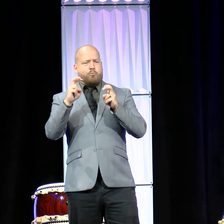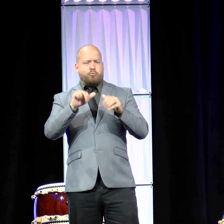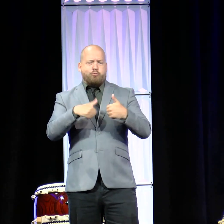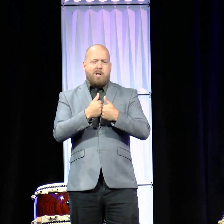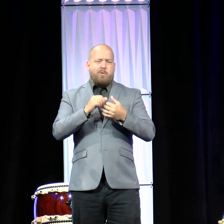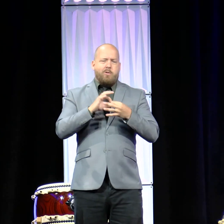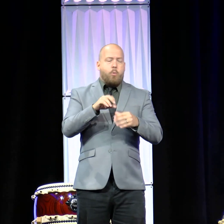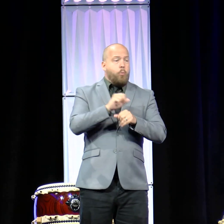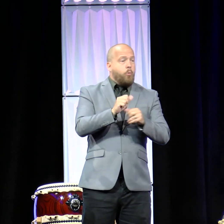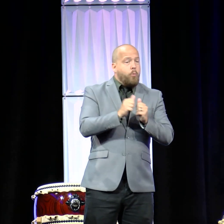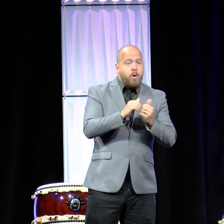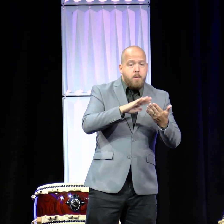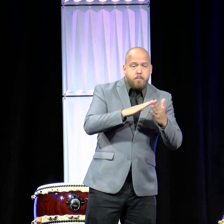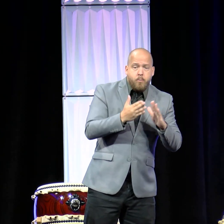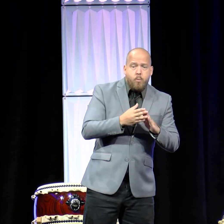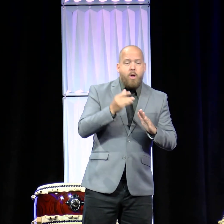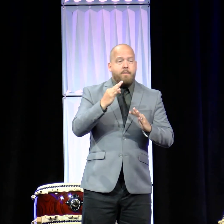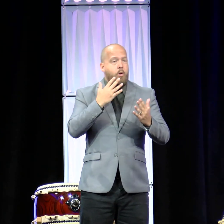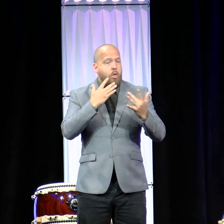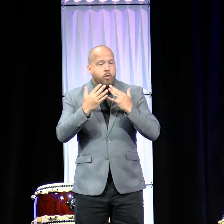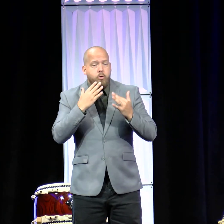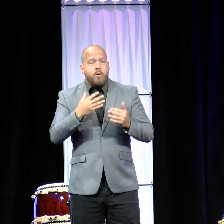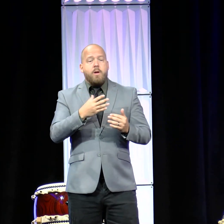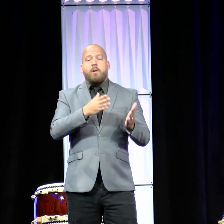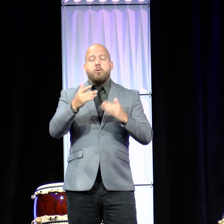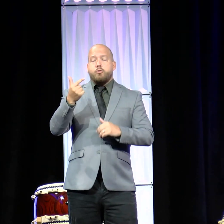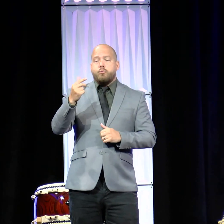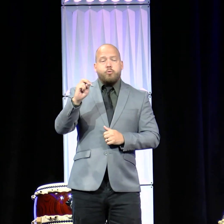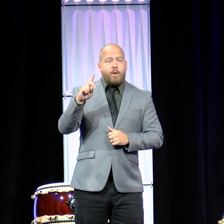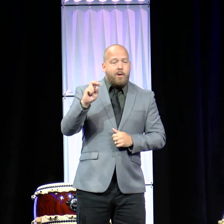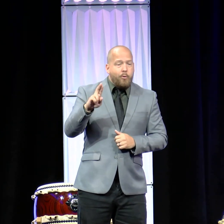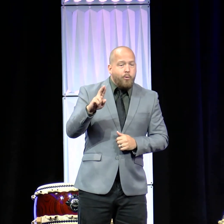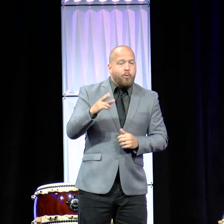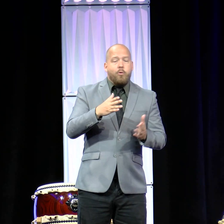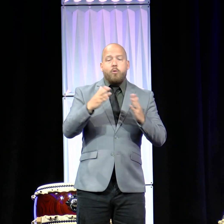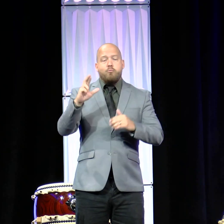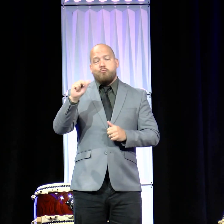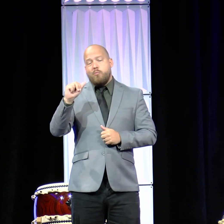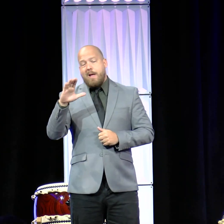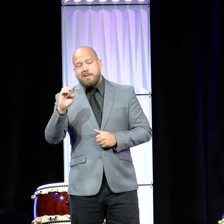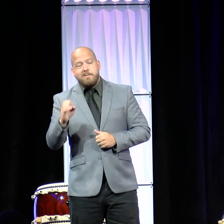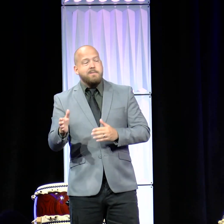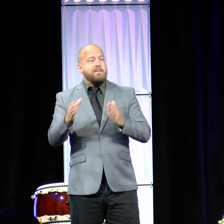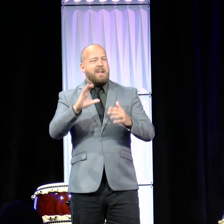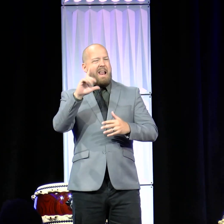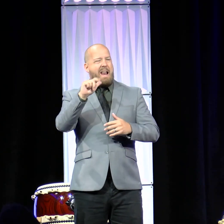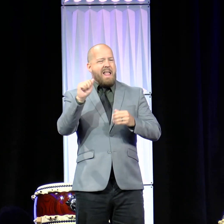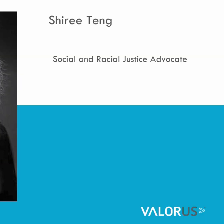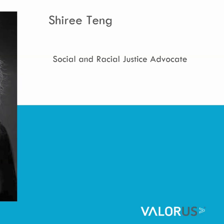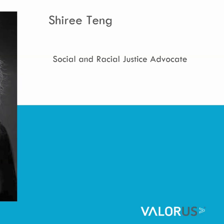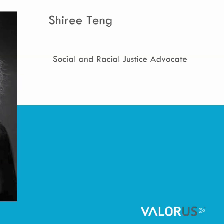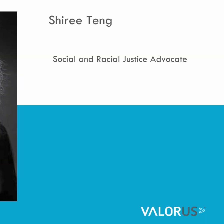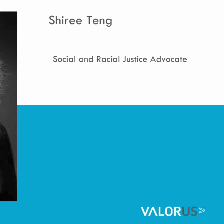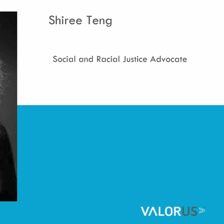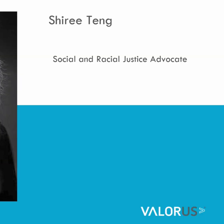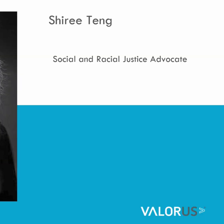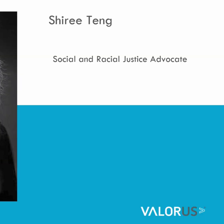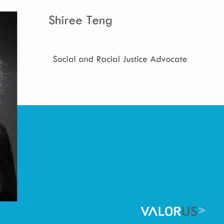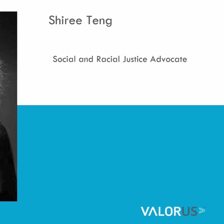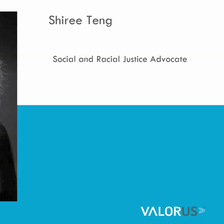class, gender, culture, and power. Please join me in inviting Shiree to the stage.